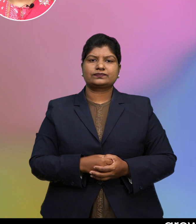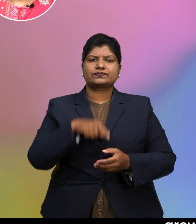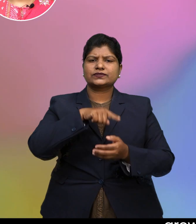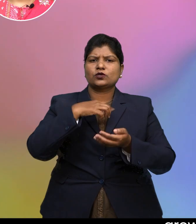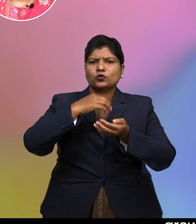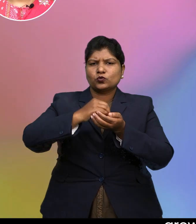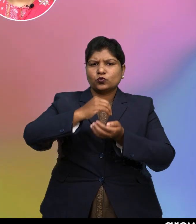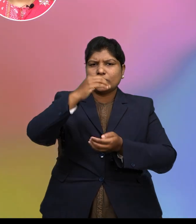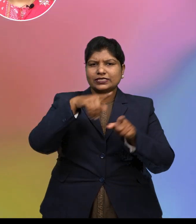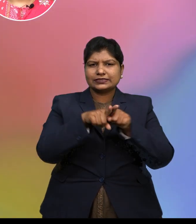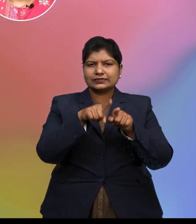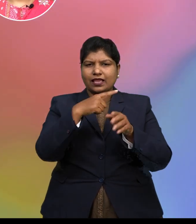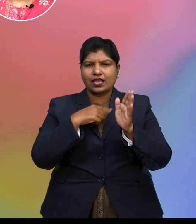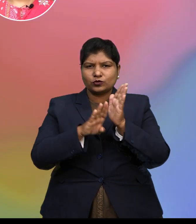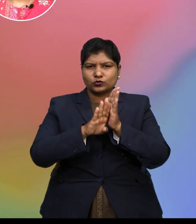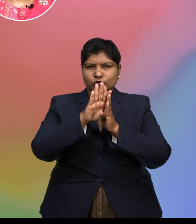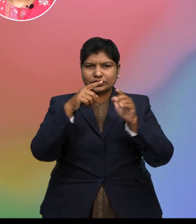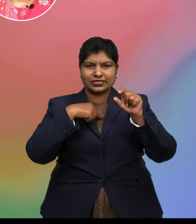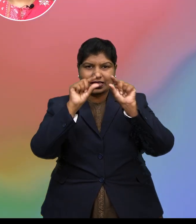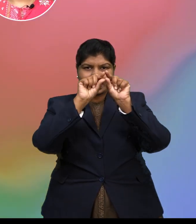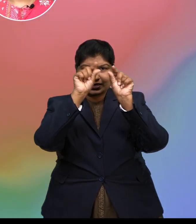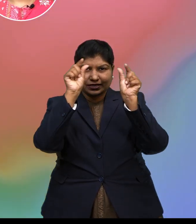grows around the embryo itself.